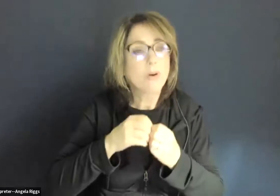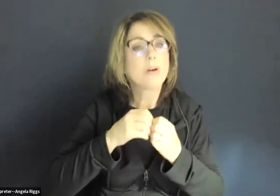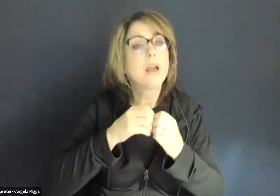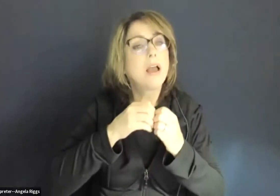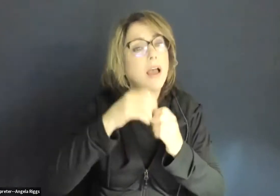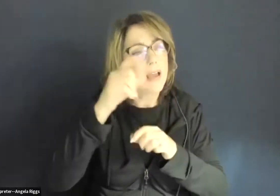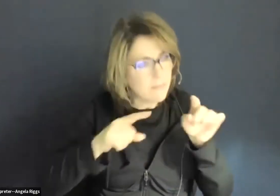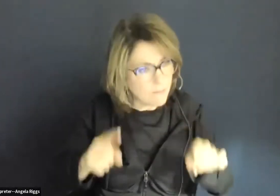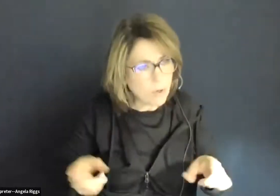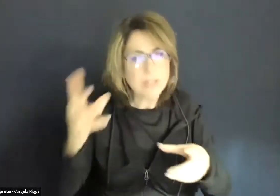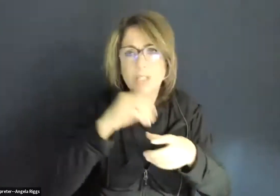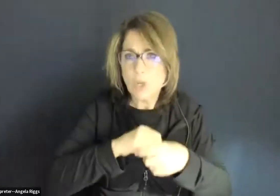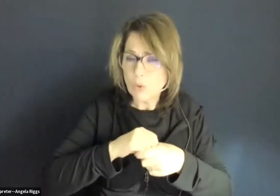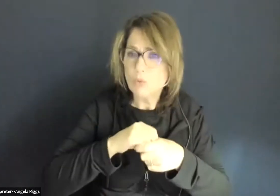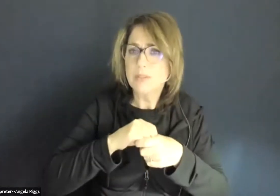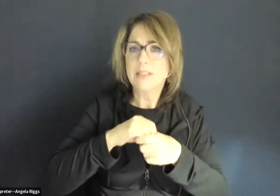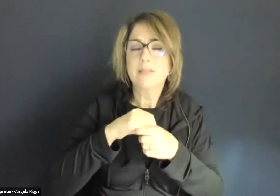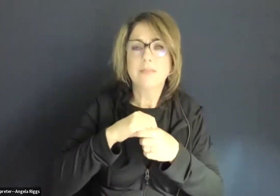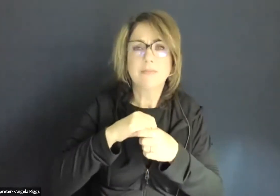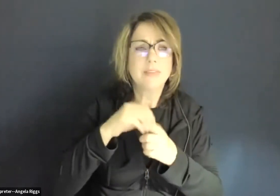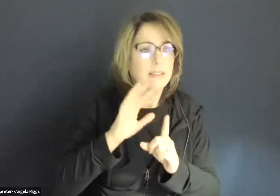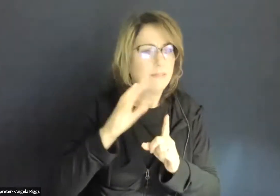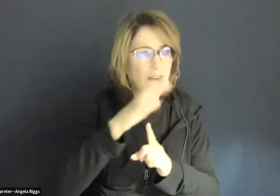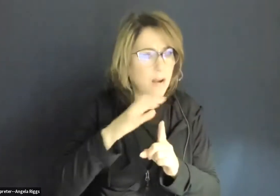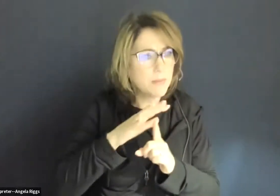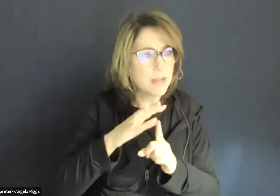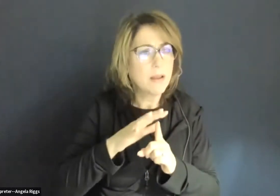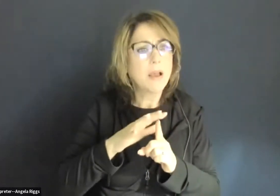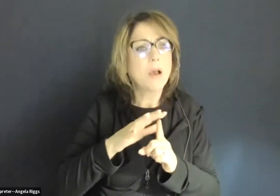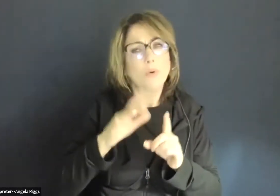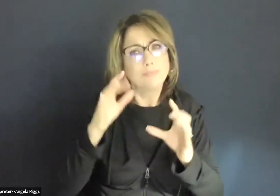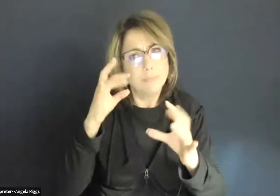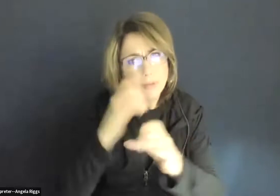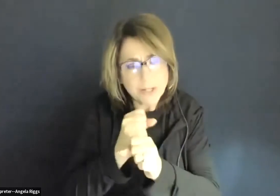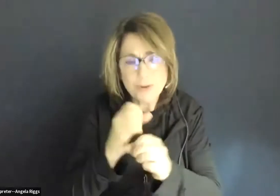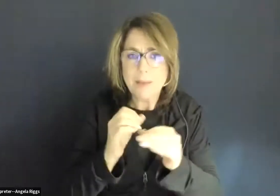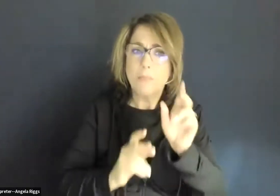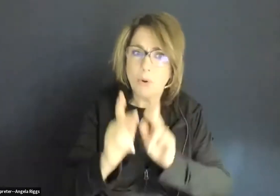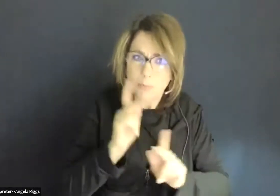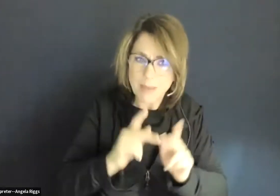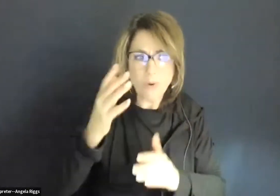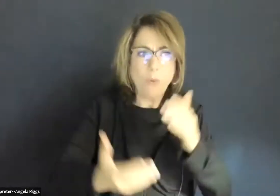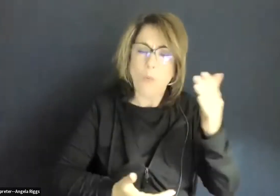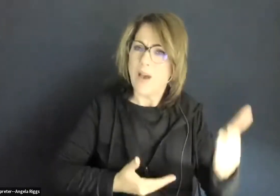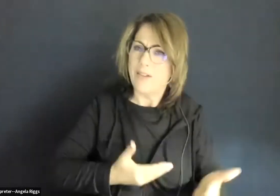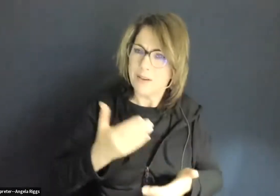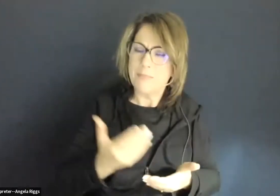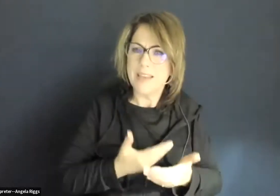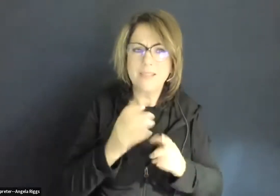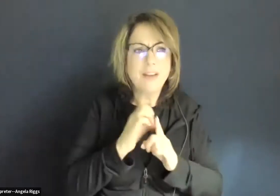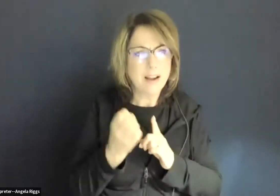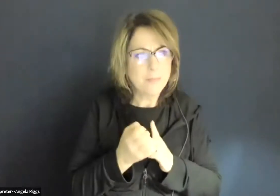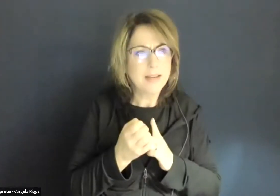environment, it will attract more people, create a welcoming environment, and spark creativity and empathy.